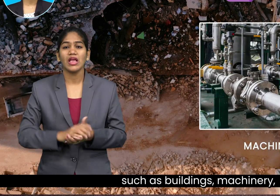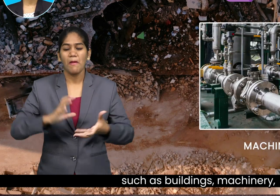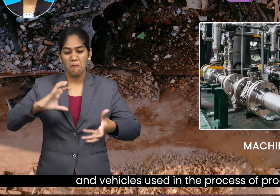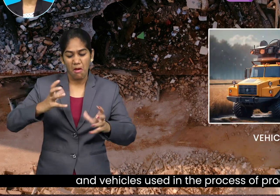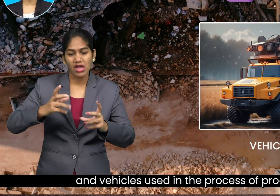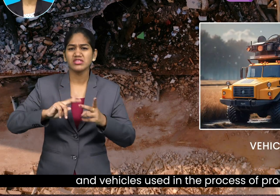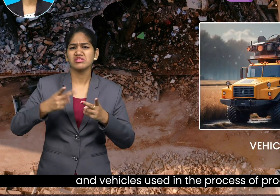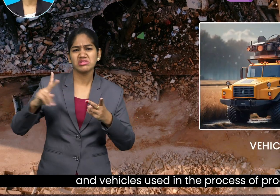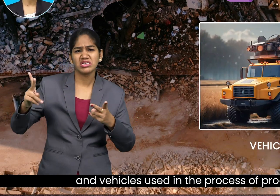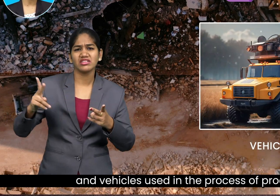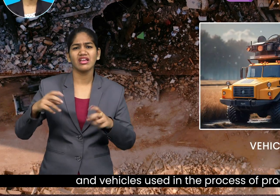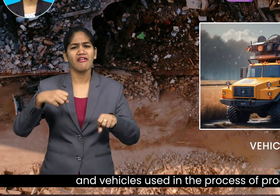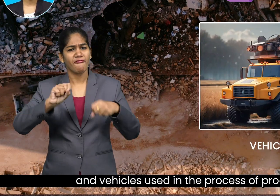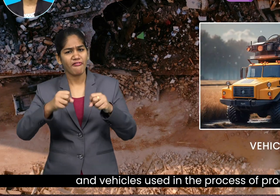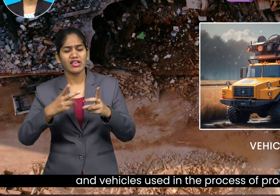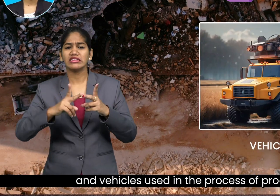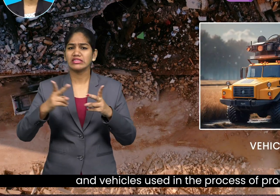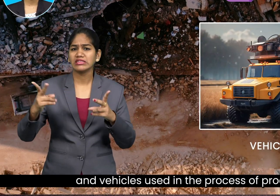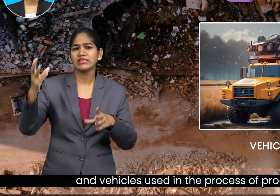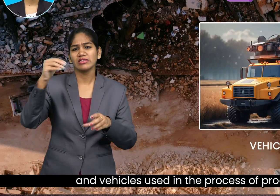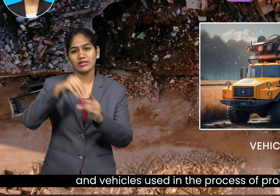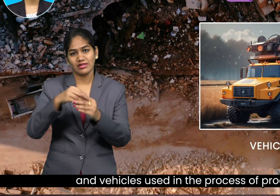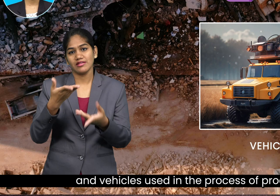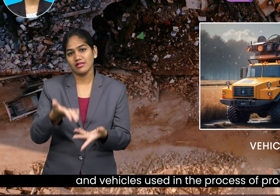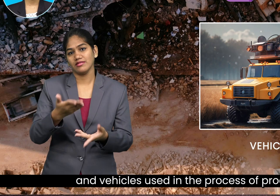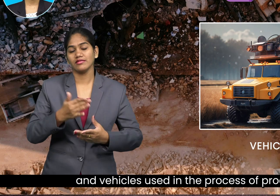machinery and vehicles